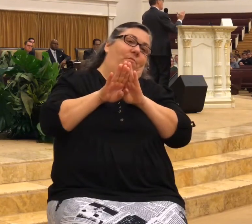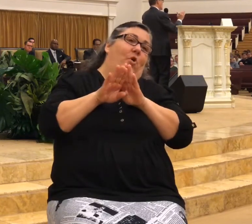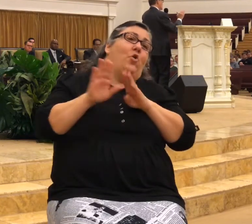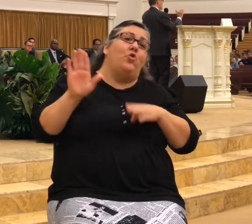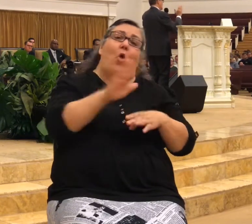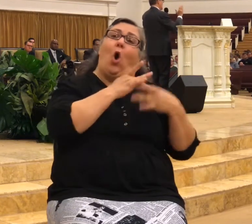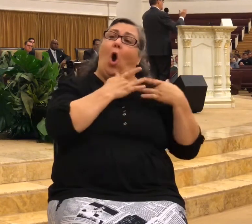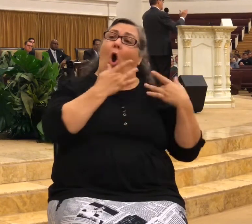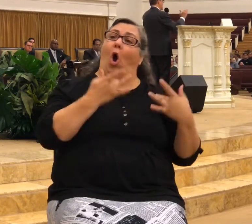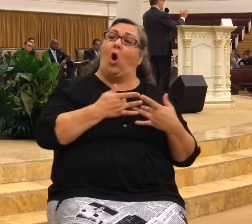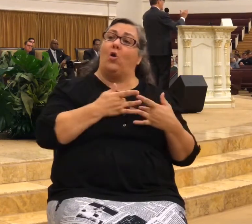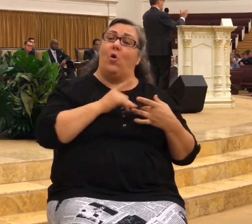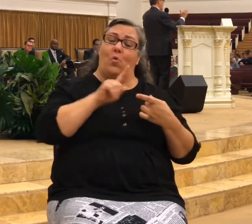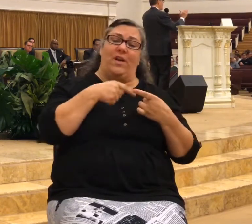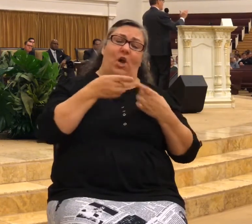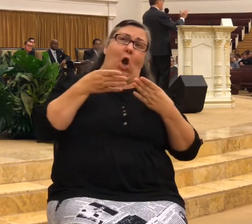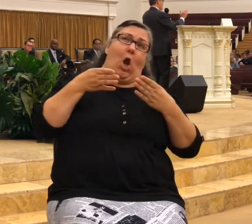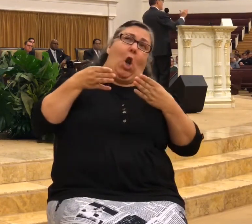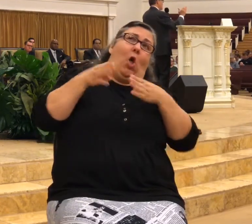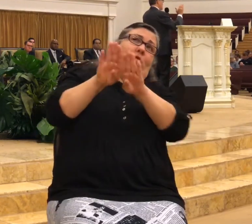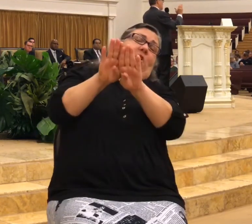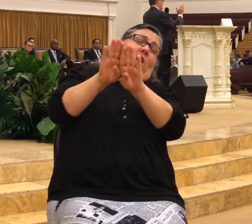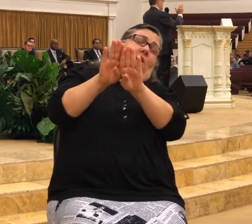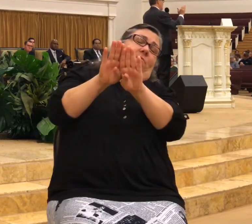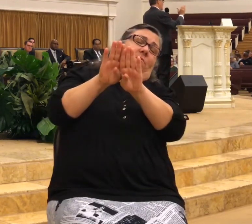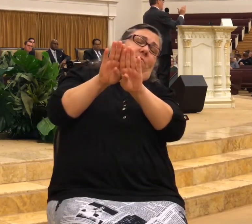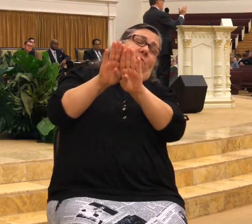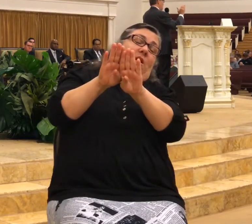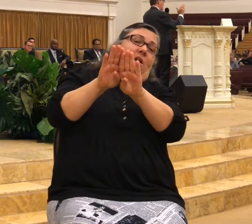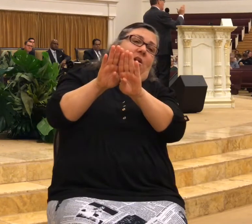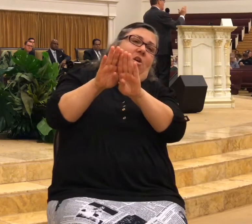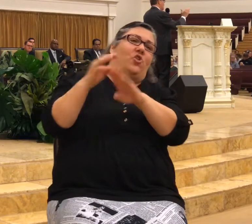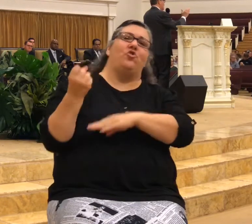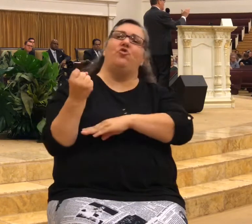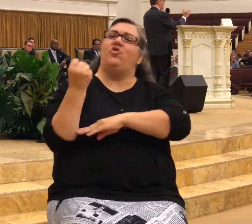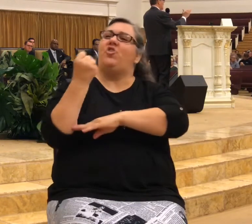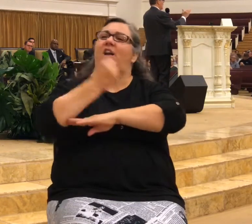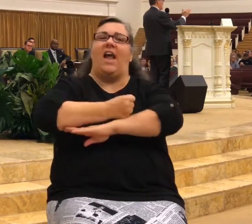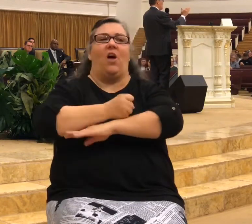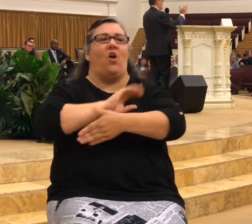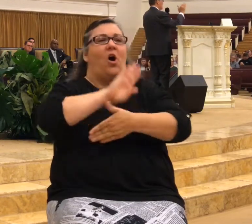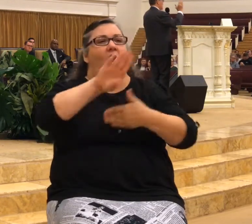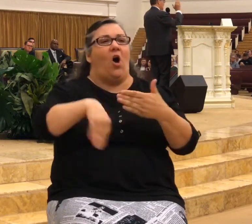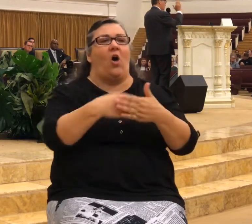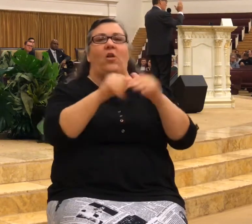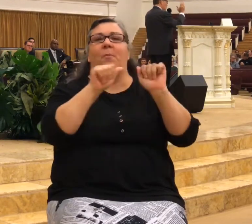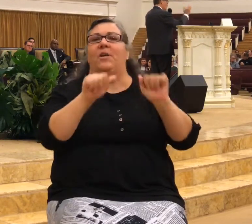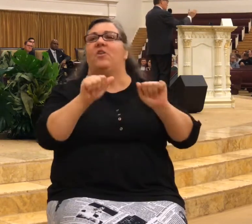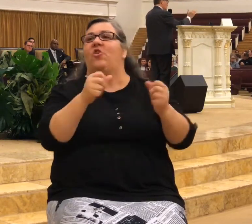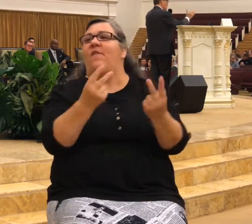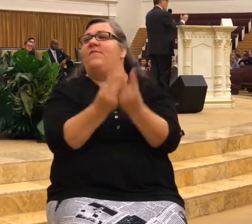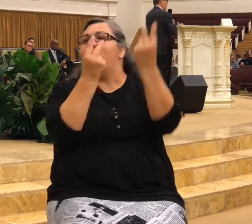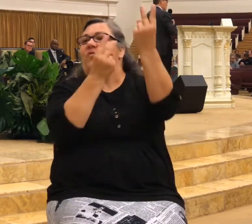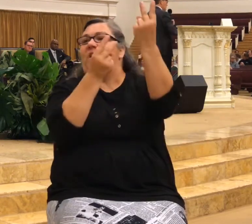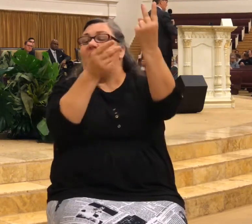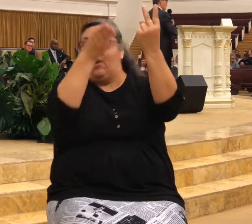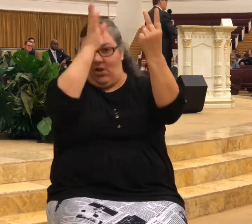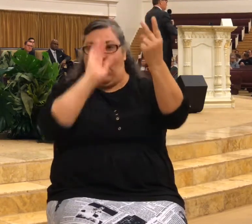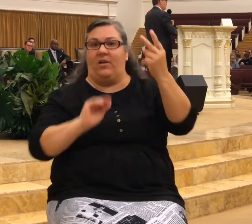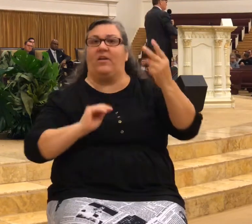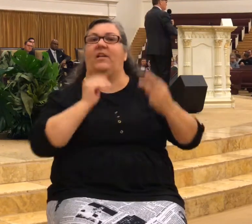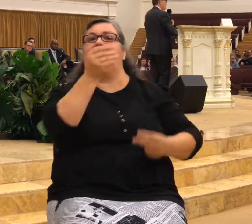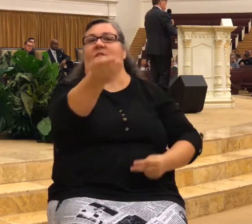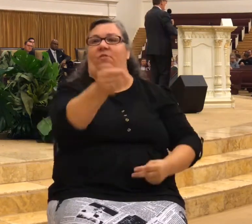heart to the presence of God, you shut down all of the potential victory that the Holy Ghost can bring in your